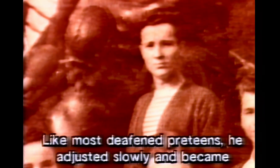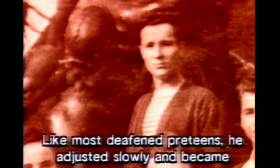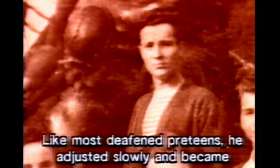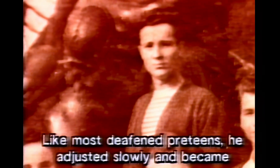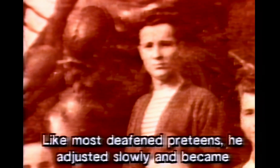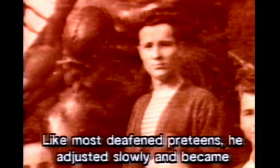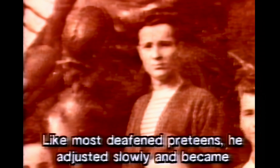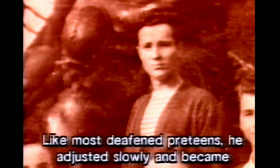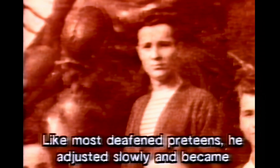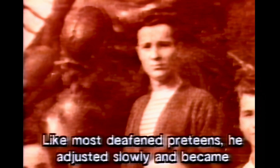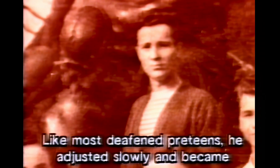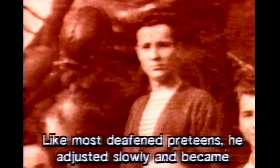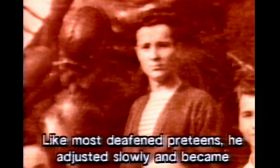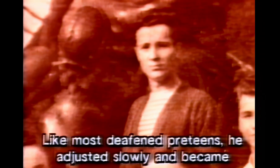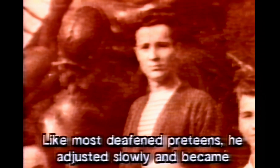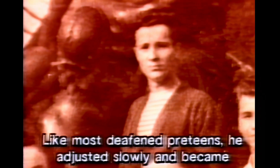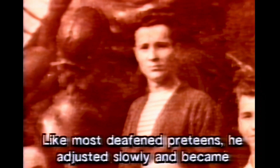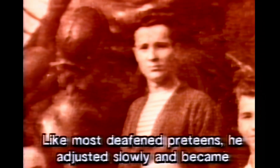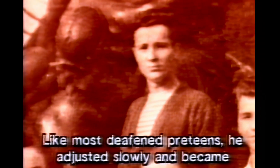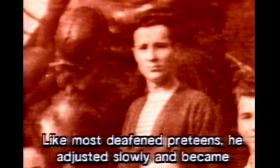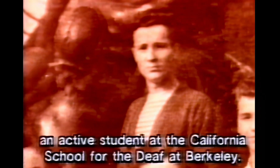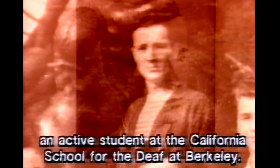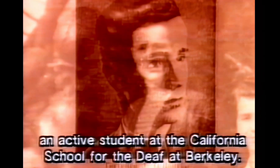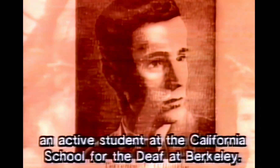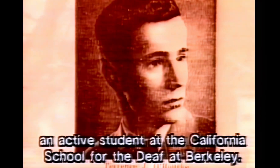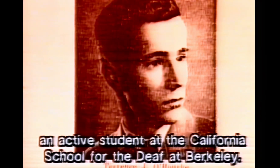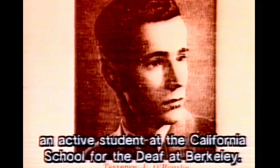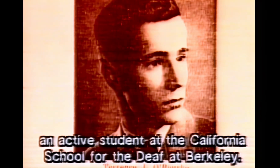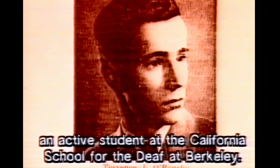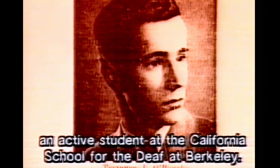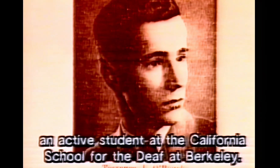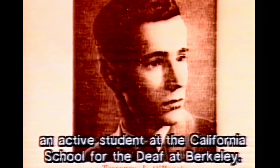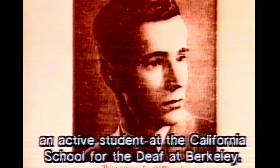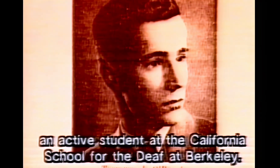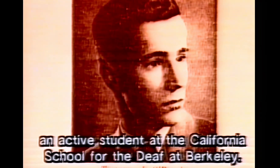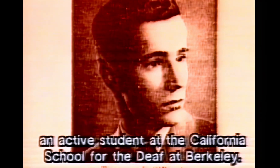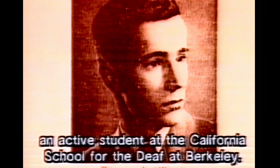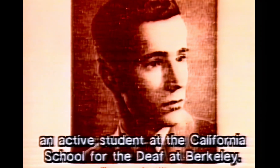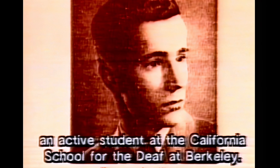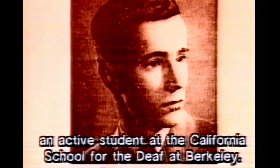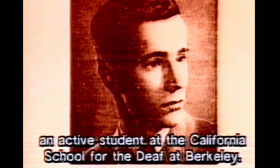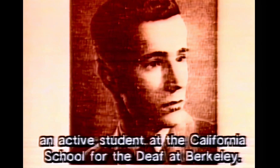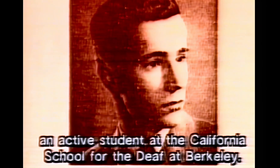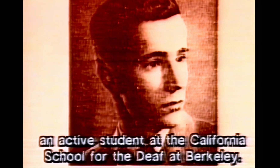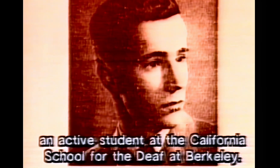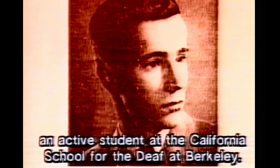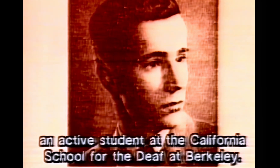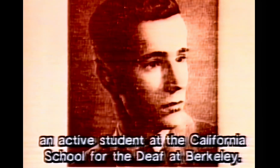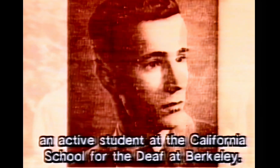deafened preteens, he adjusted slowly and became an active student at the California School for the Deaf at Berkeley. As